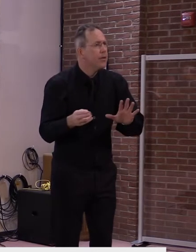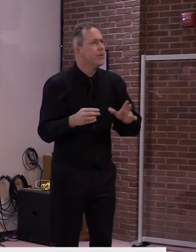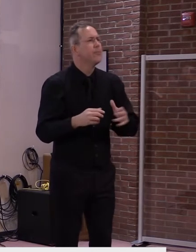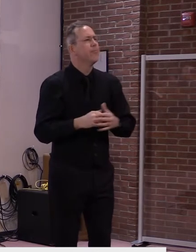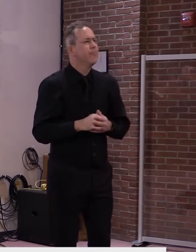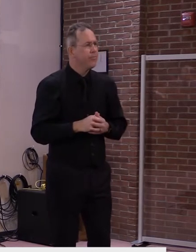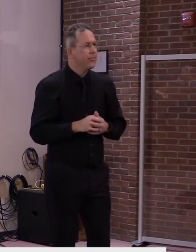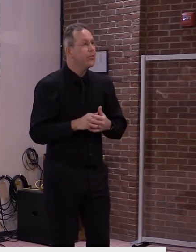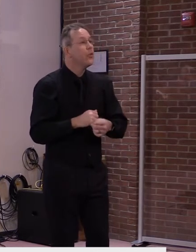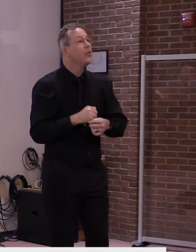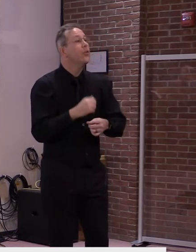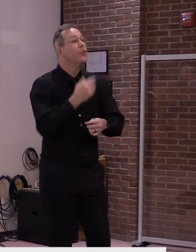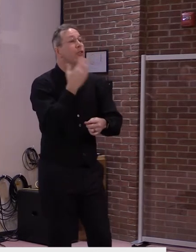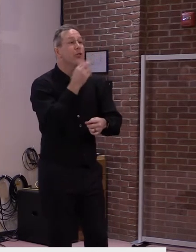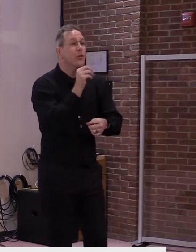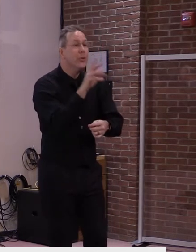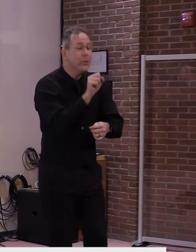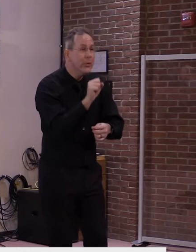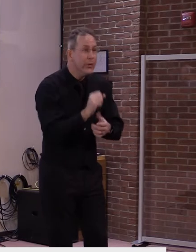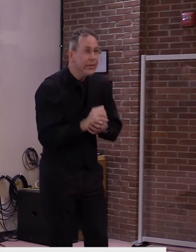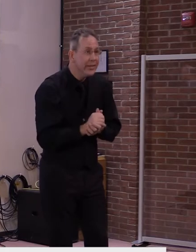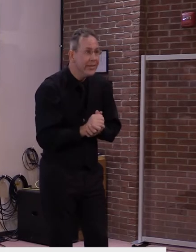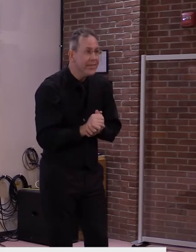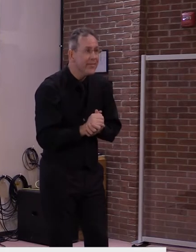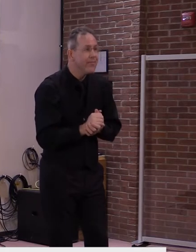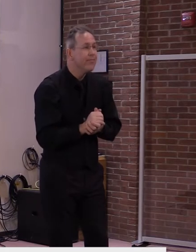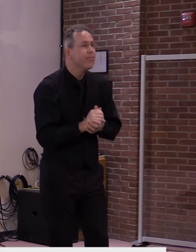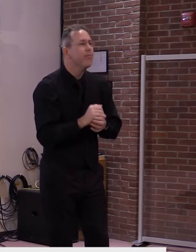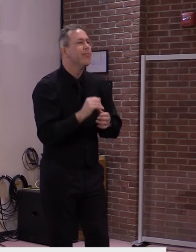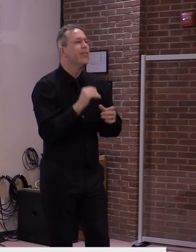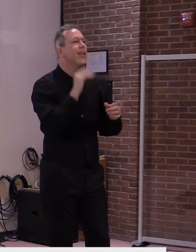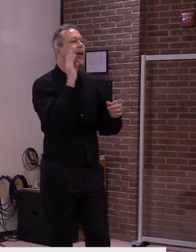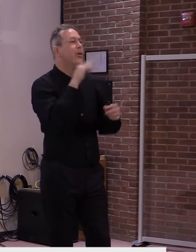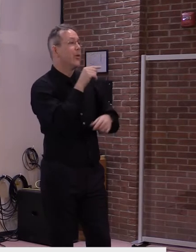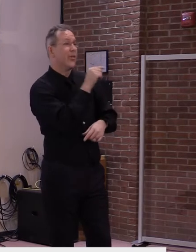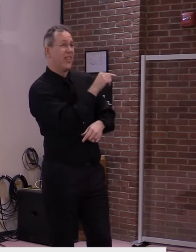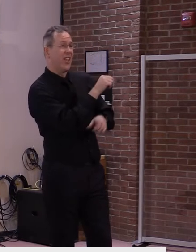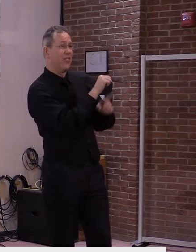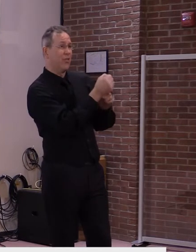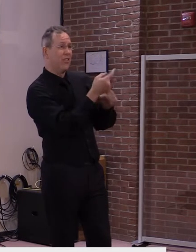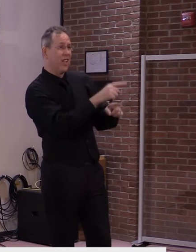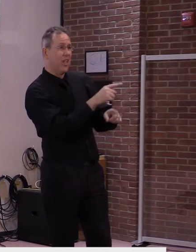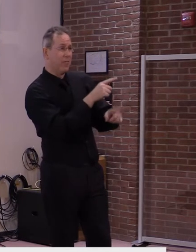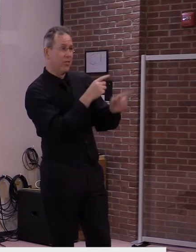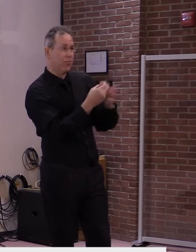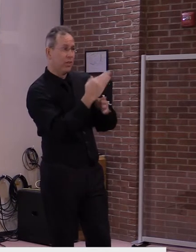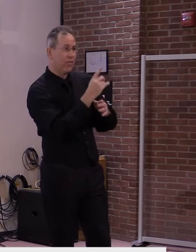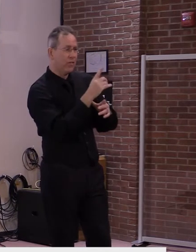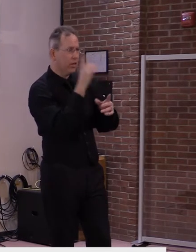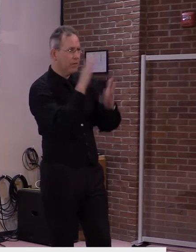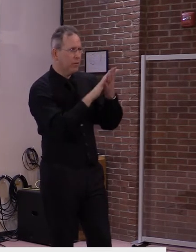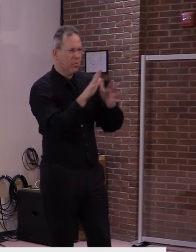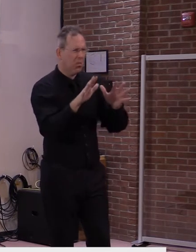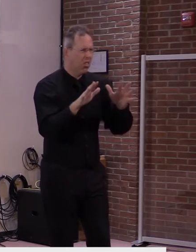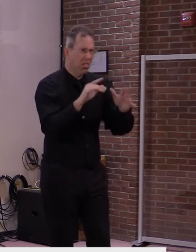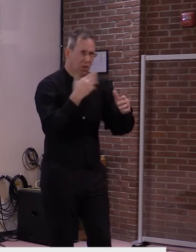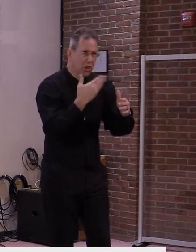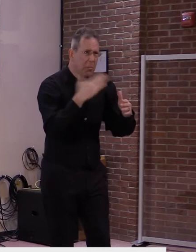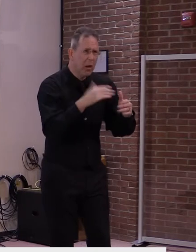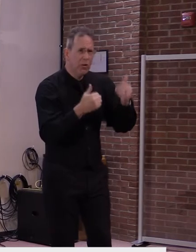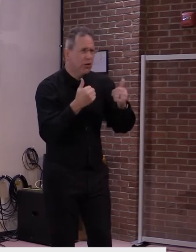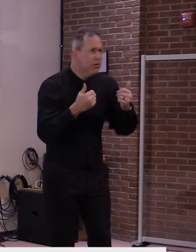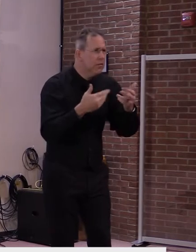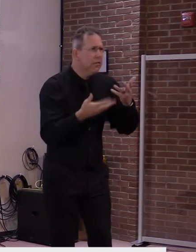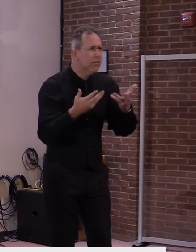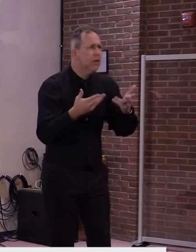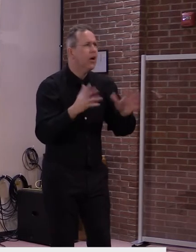I know the situation caused some confusion, which is often the case in breaking news situations. I apologize for any